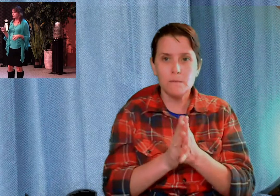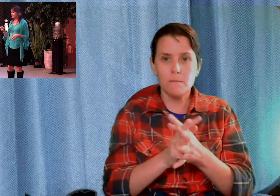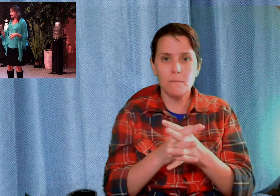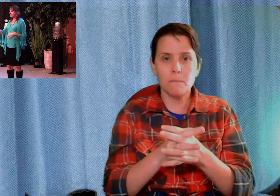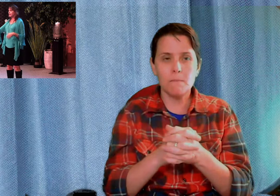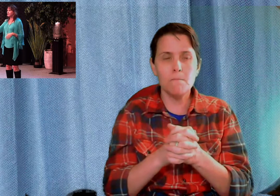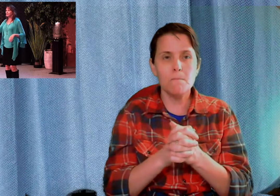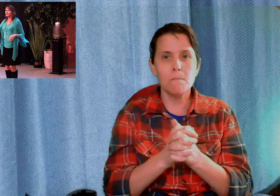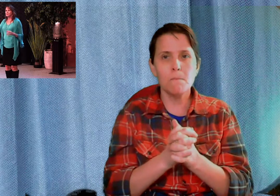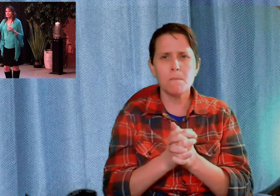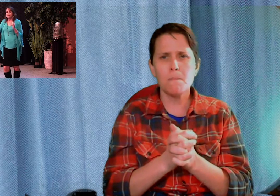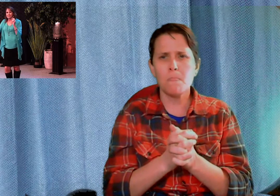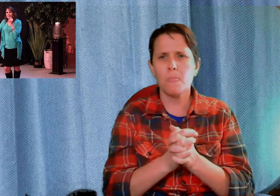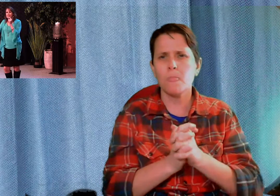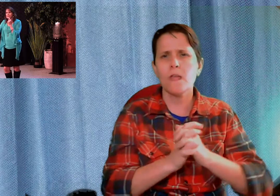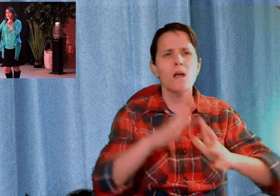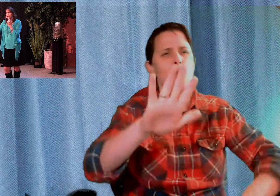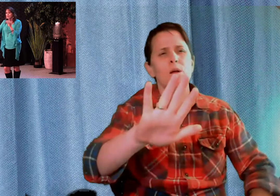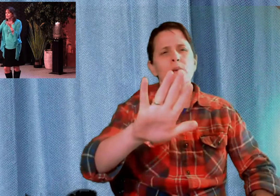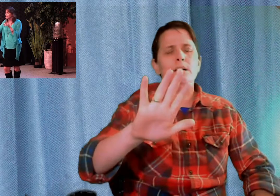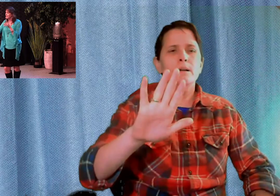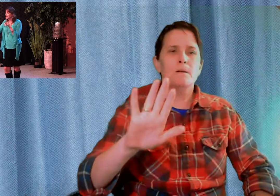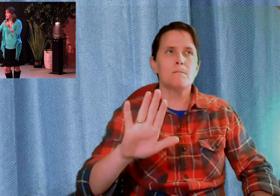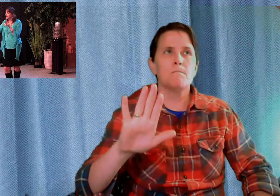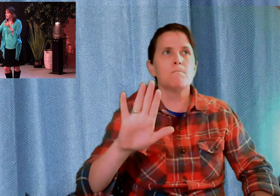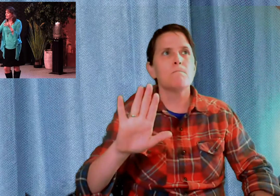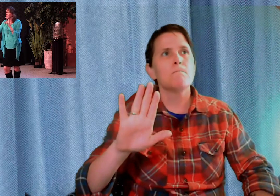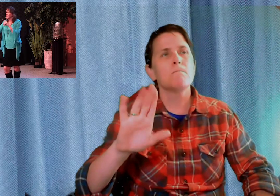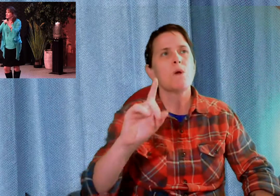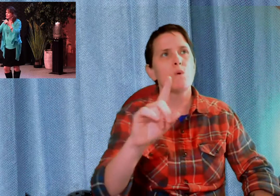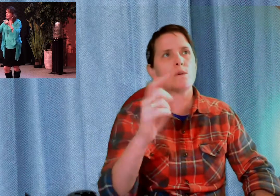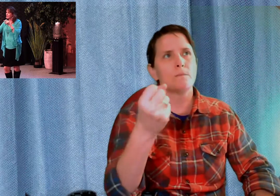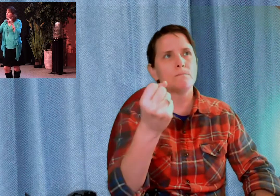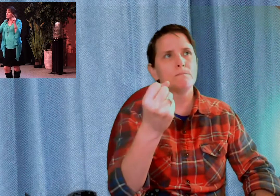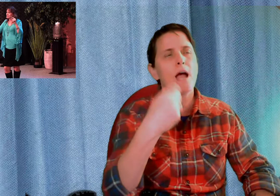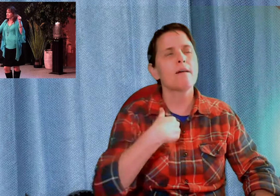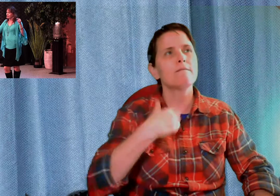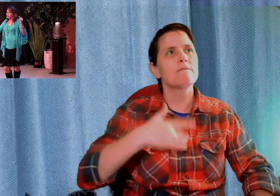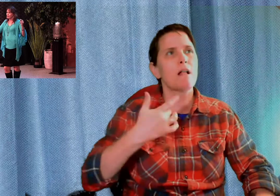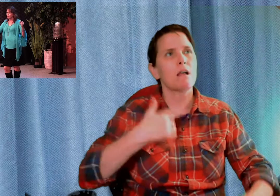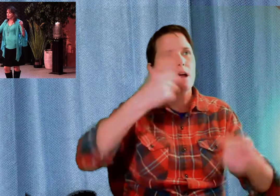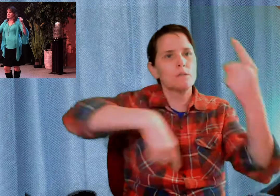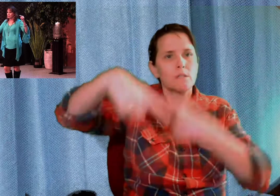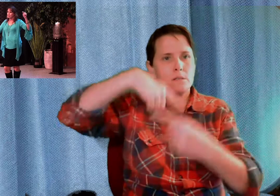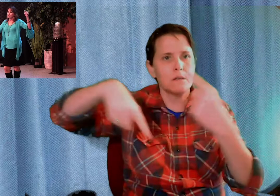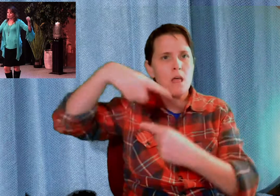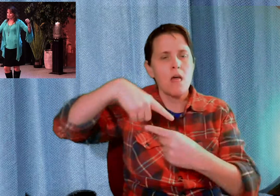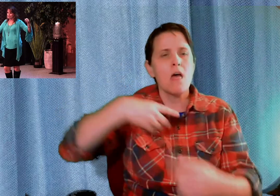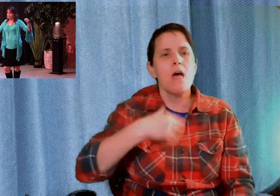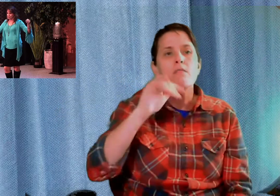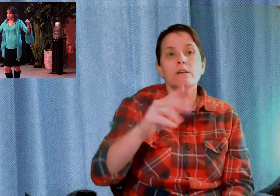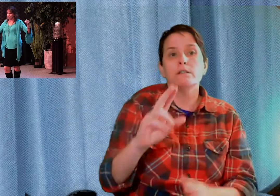came, I feel like I'm spinning a little bit here, so let me see if I can catch myself. That came because I taught Mary Morrissey's